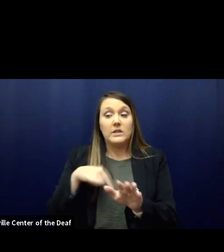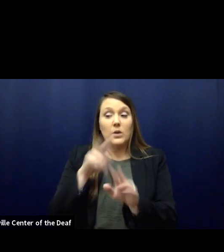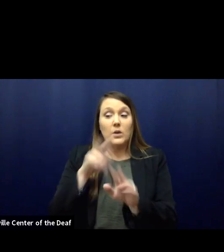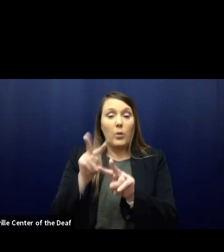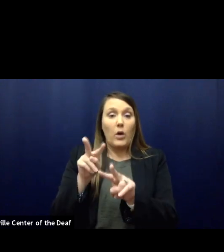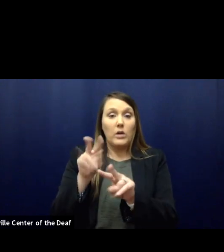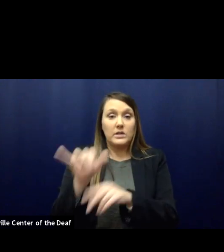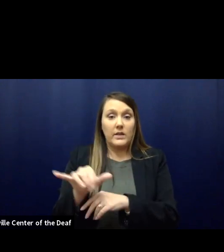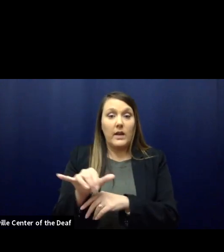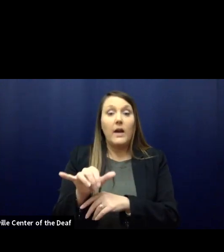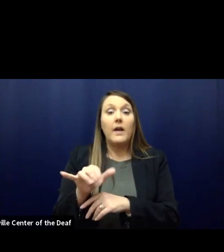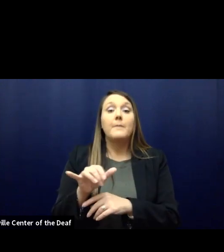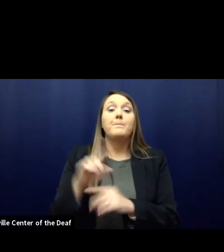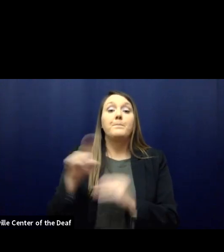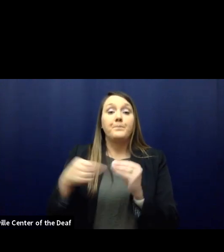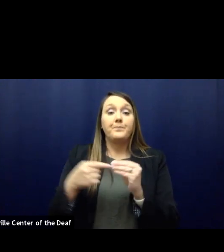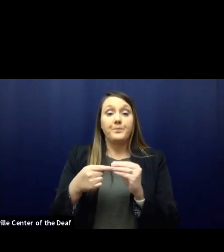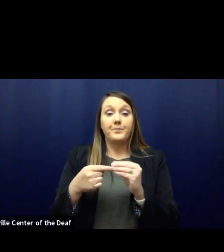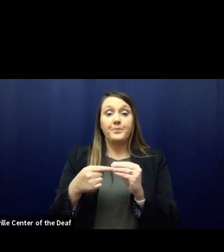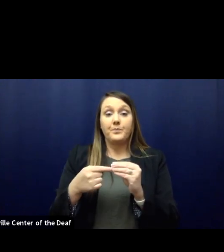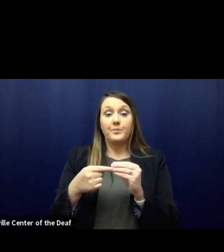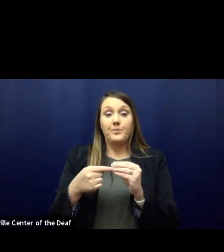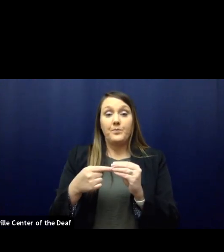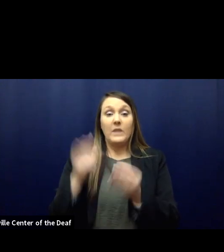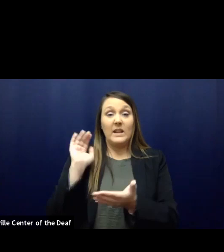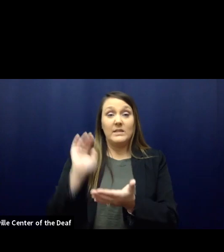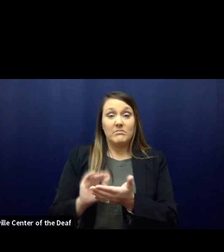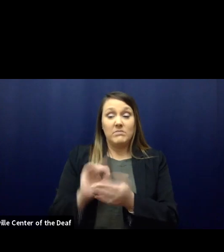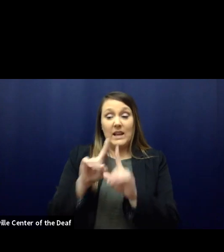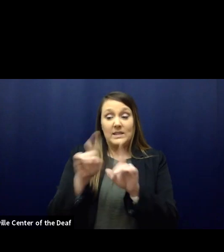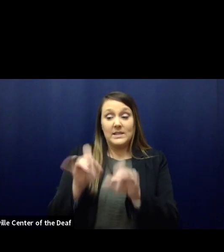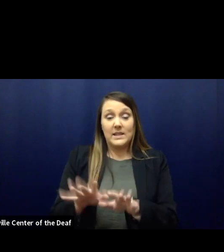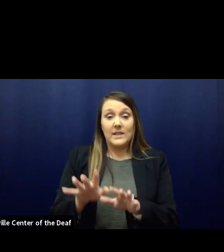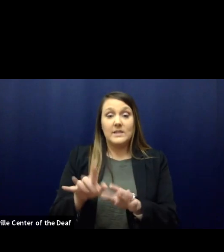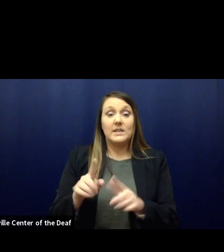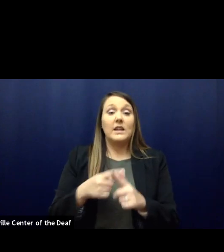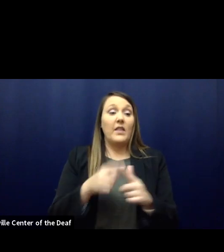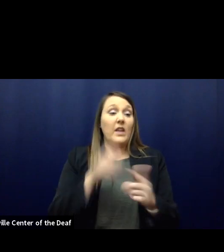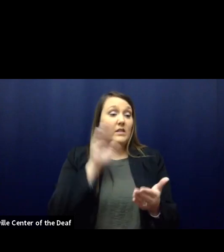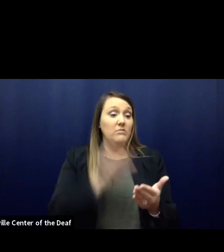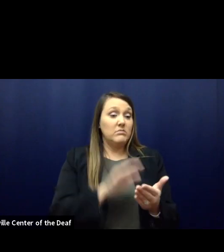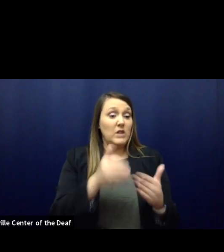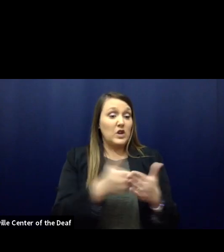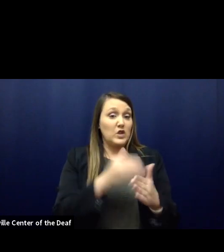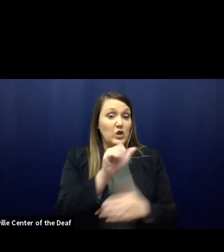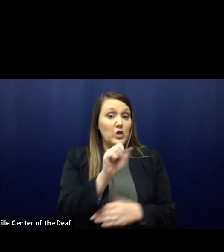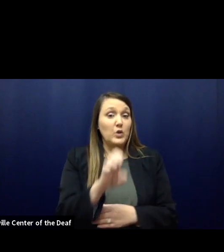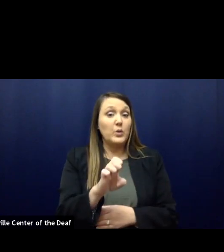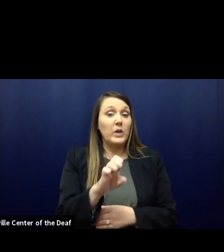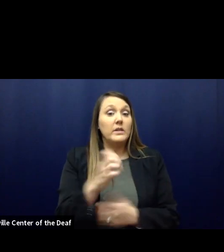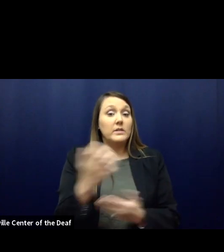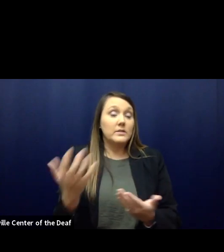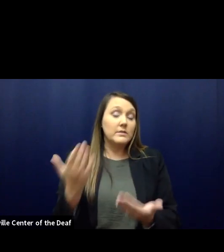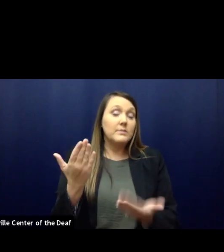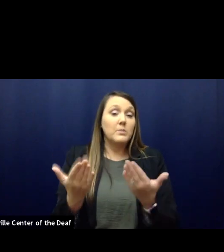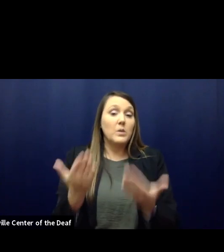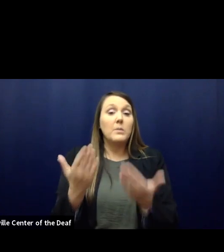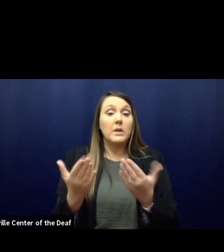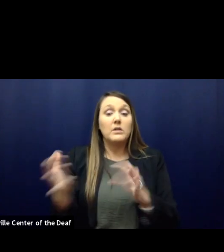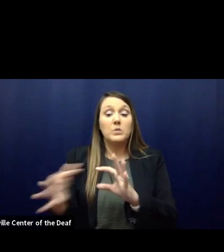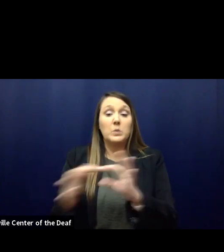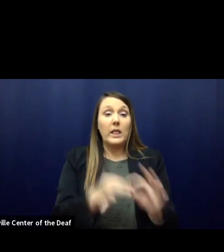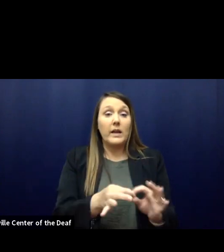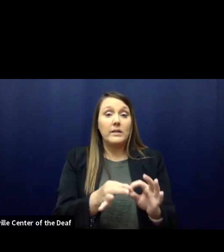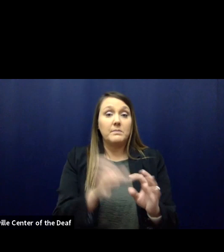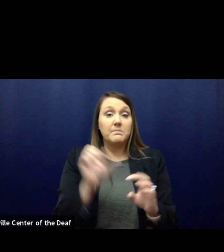that. Regarding declines in testing and new cases, there are probably correlations